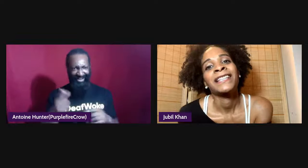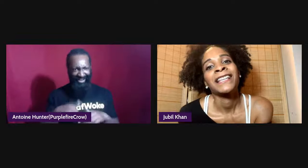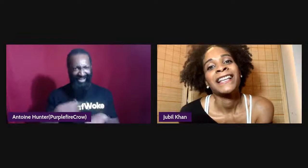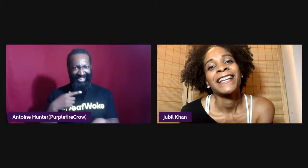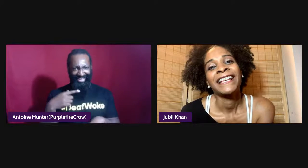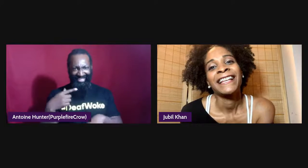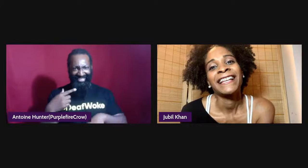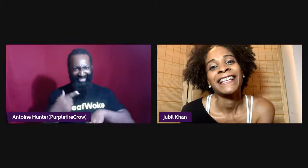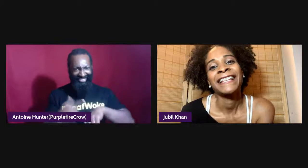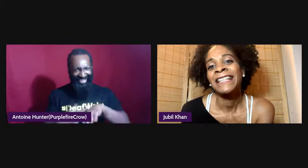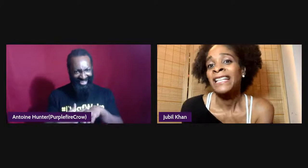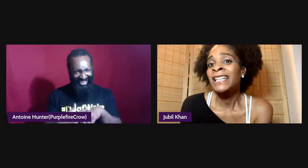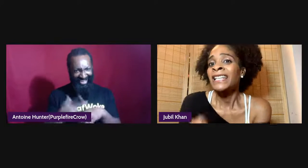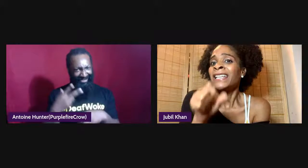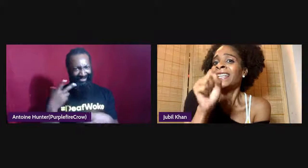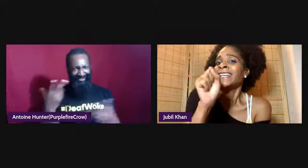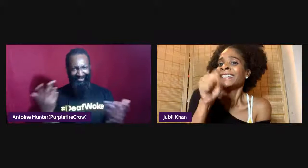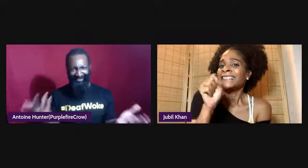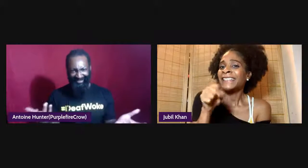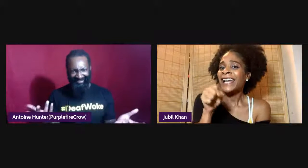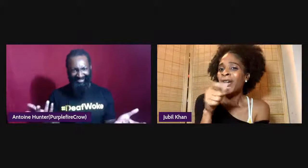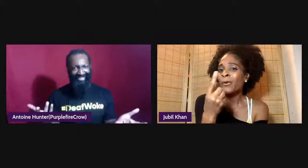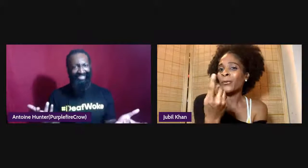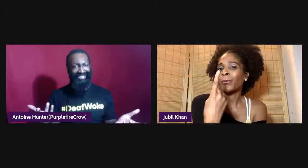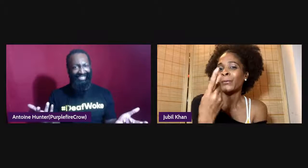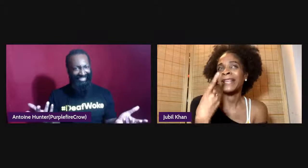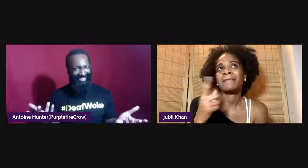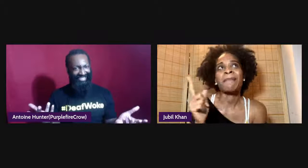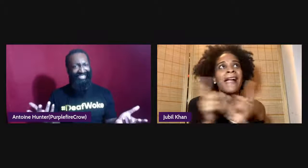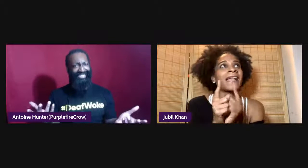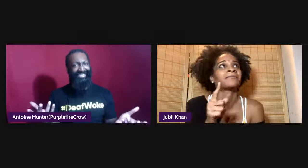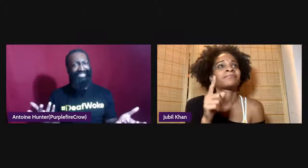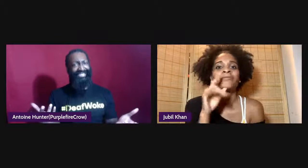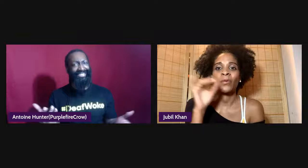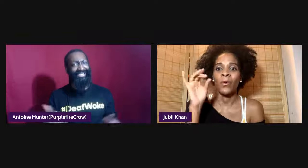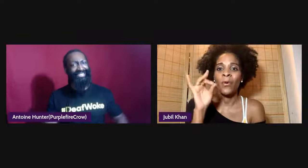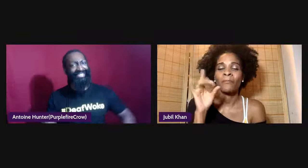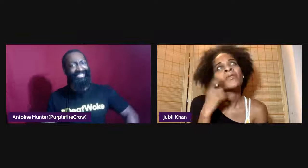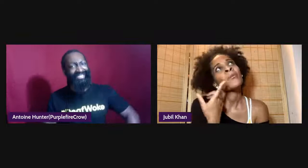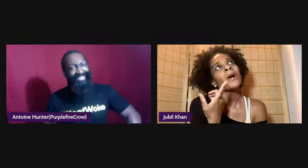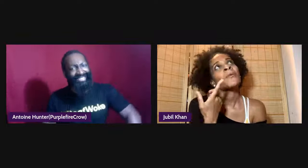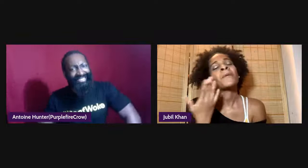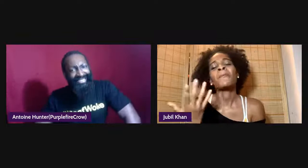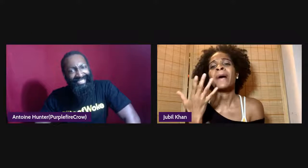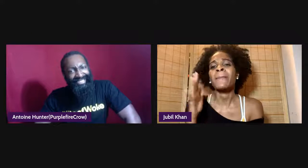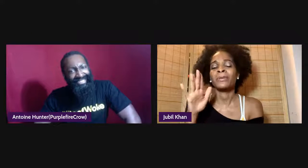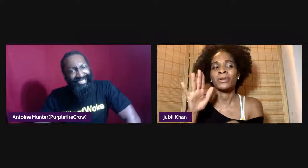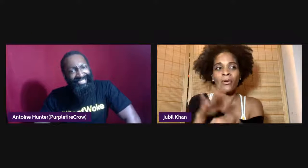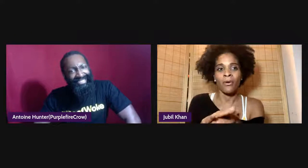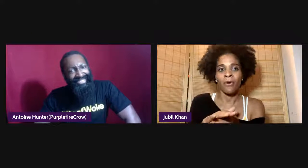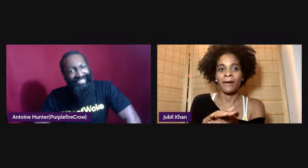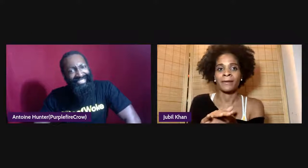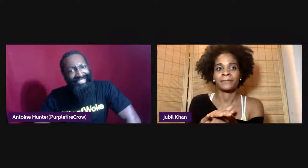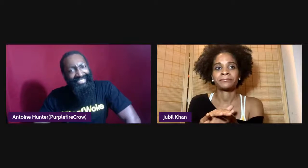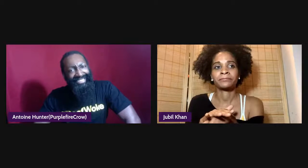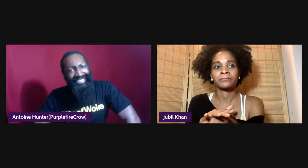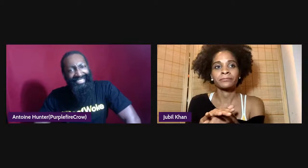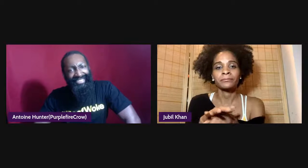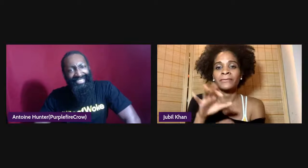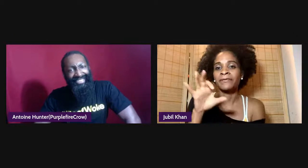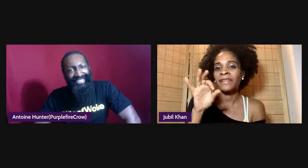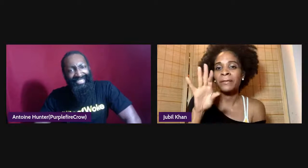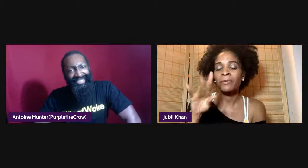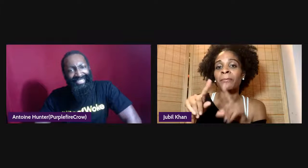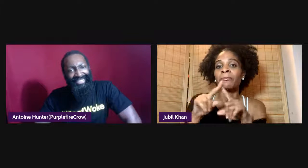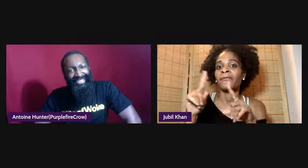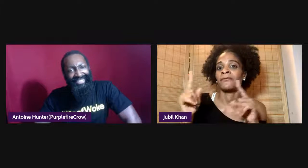I think we've known each other for a long time. Yes, we met. Well,